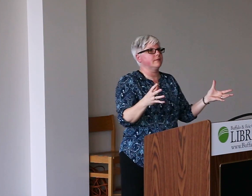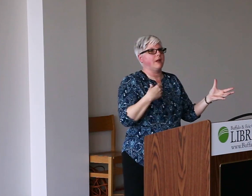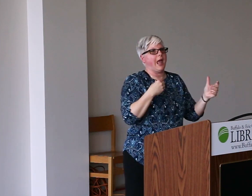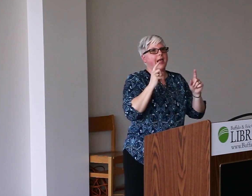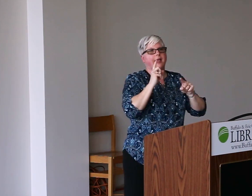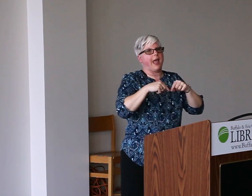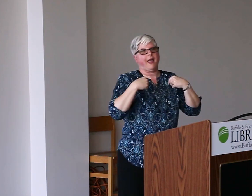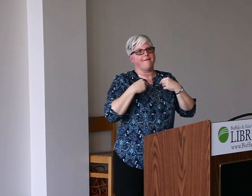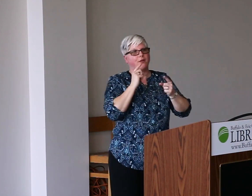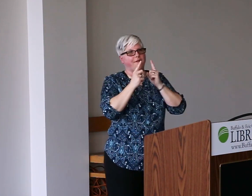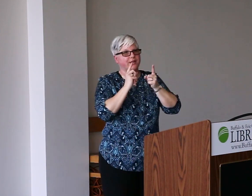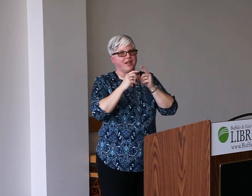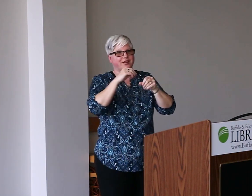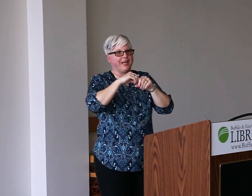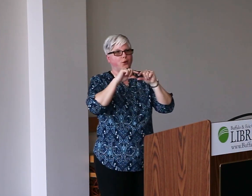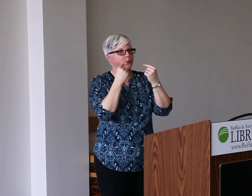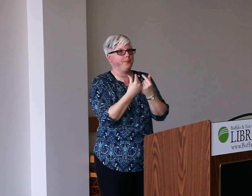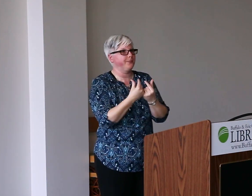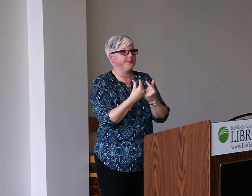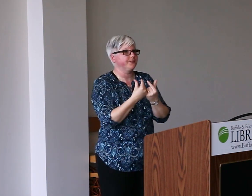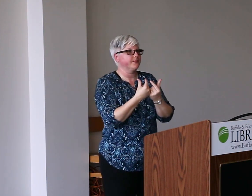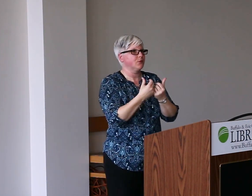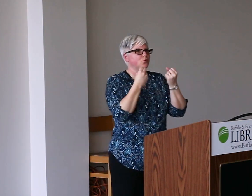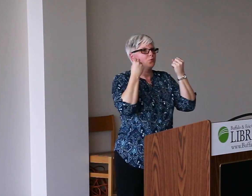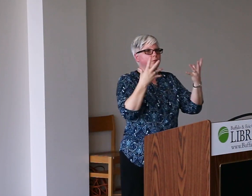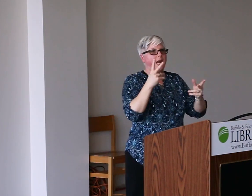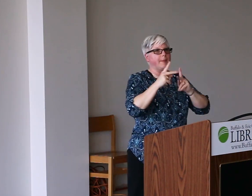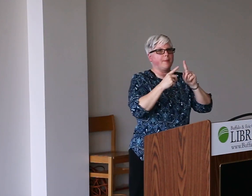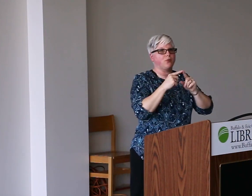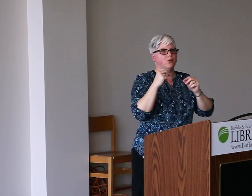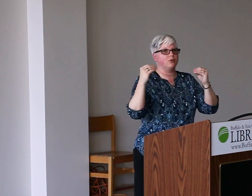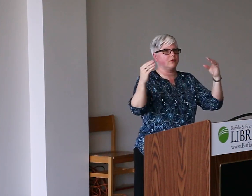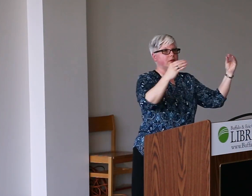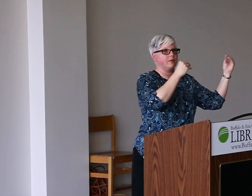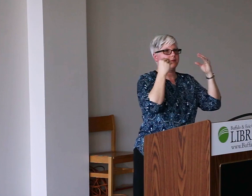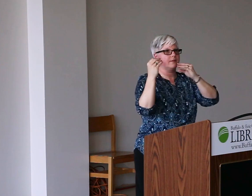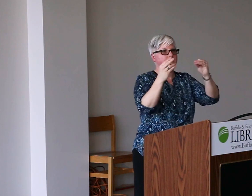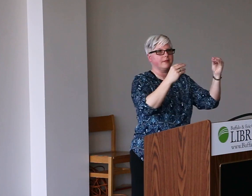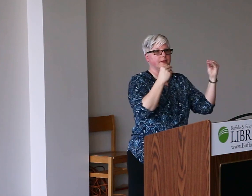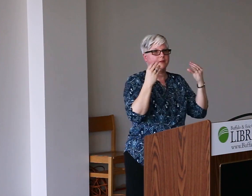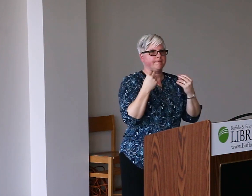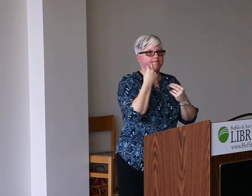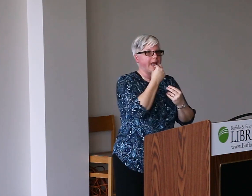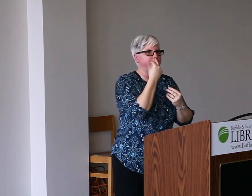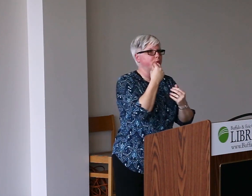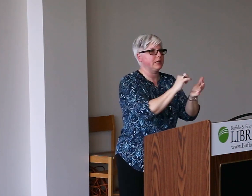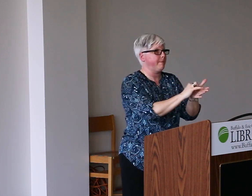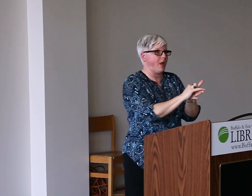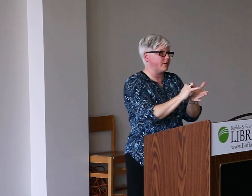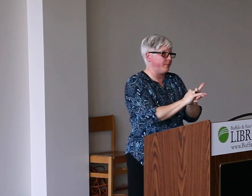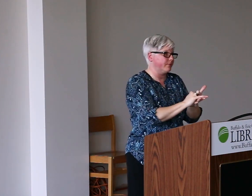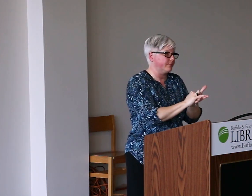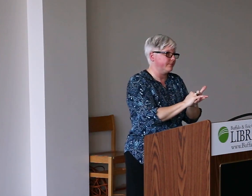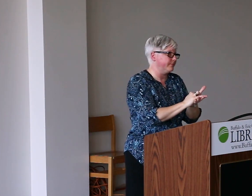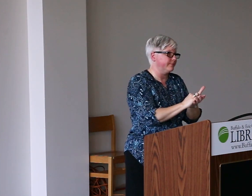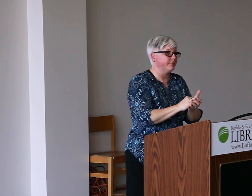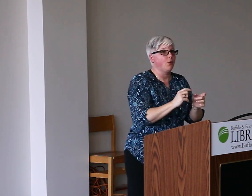group, I'm lost. I cannot have a conversation with a group. There's too many people all talking at the same time and you're trying to lip read, it's